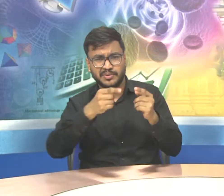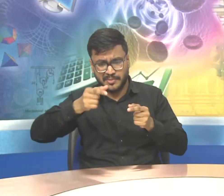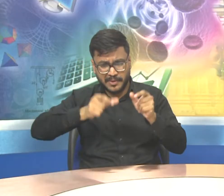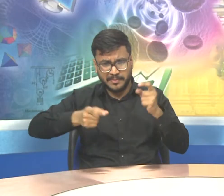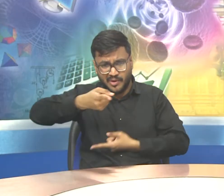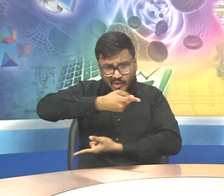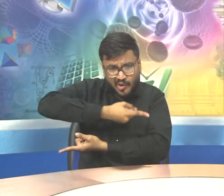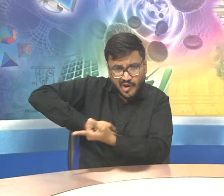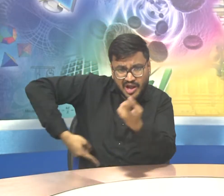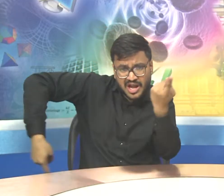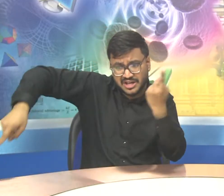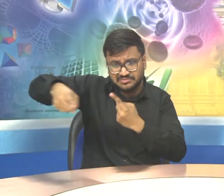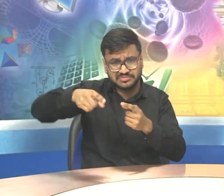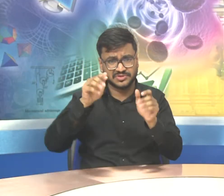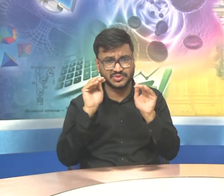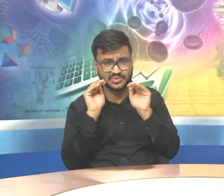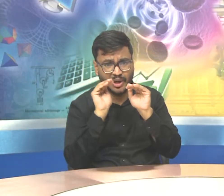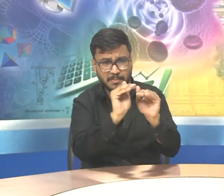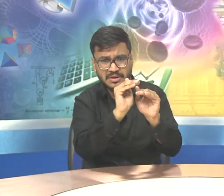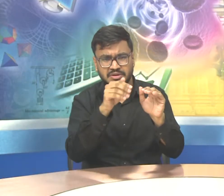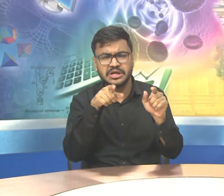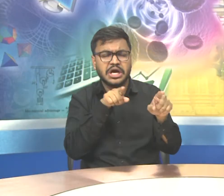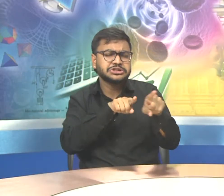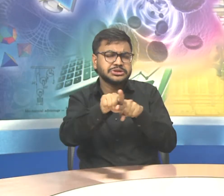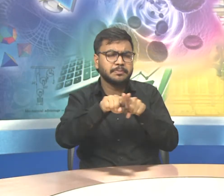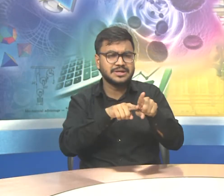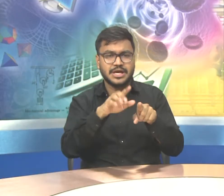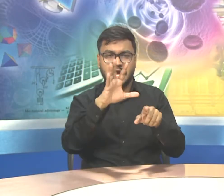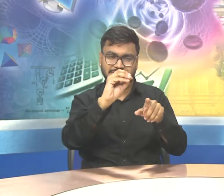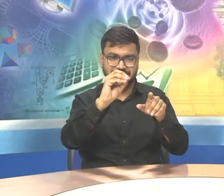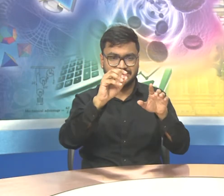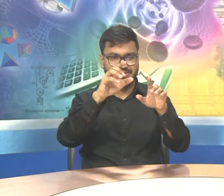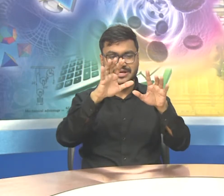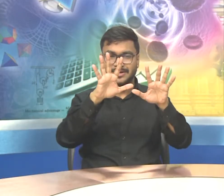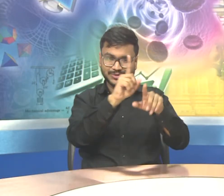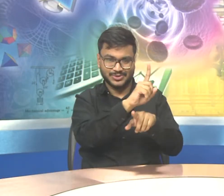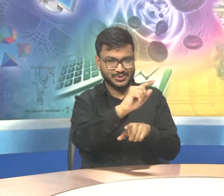In this case, since only the president is to be elected,